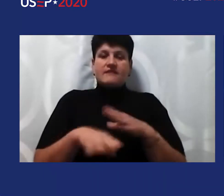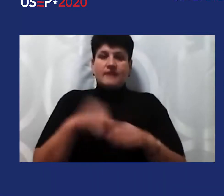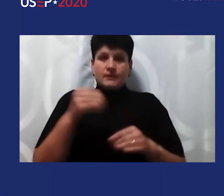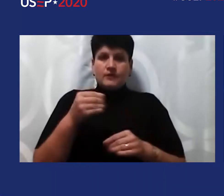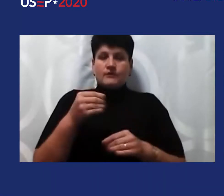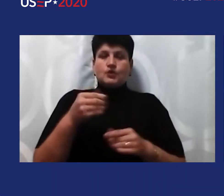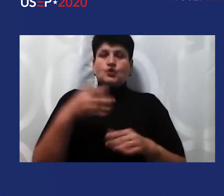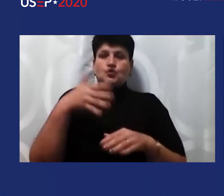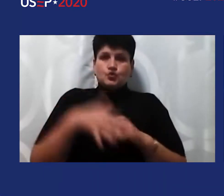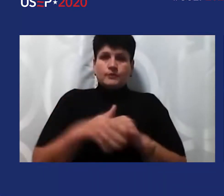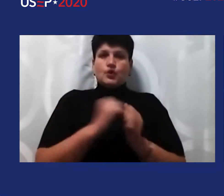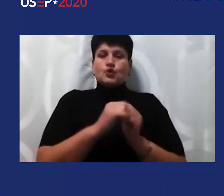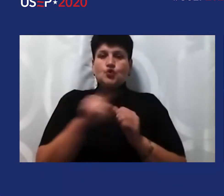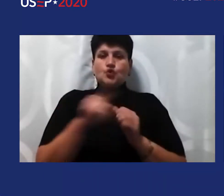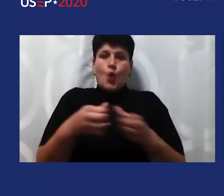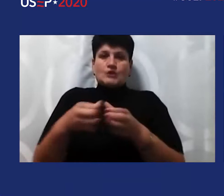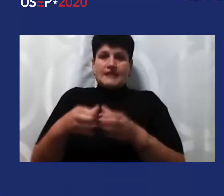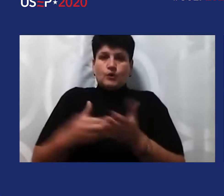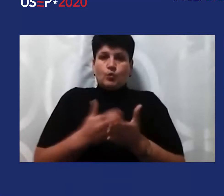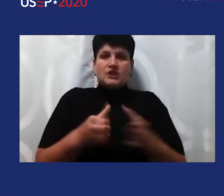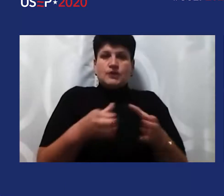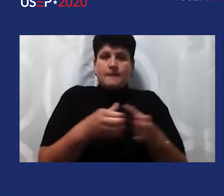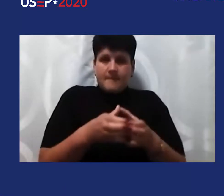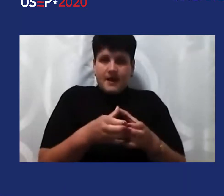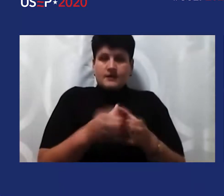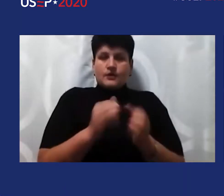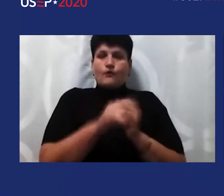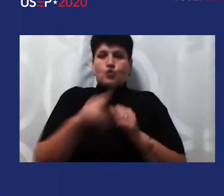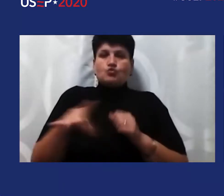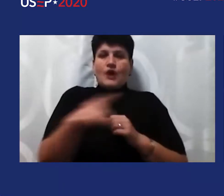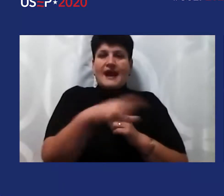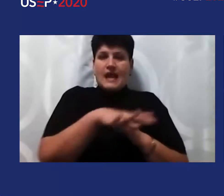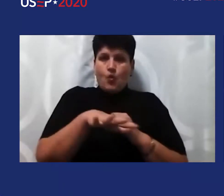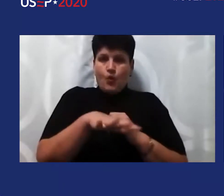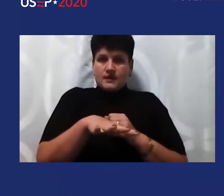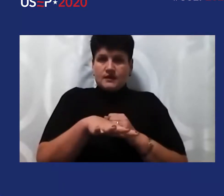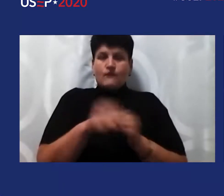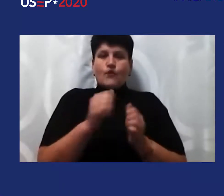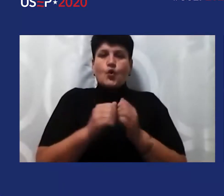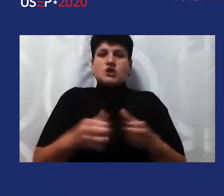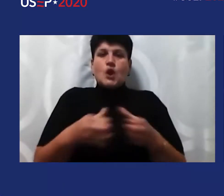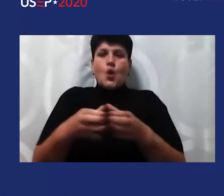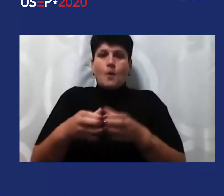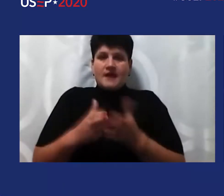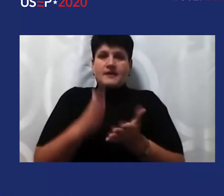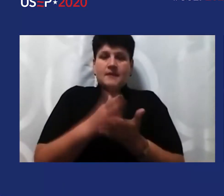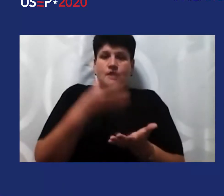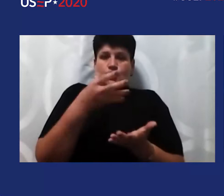for politicians or pages for political parties. And